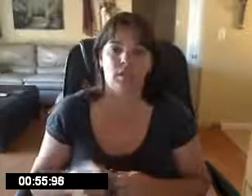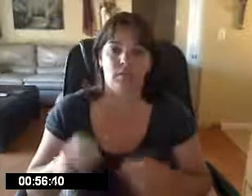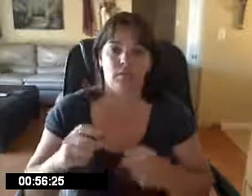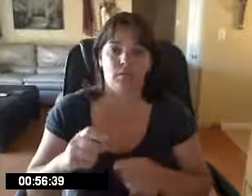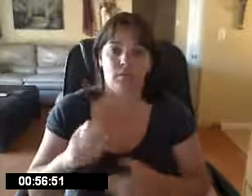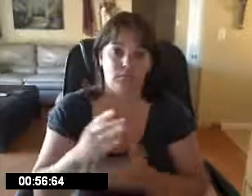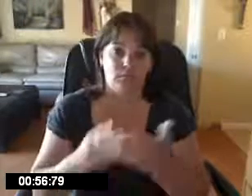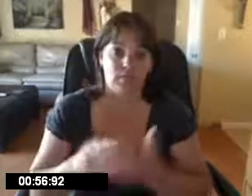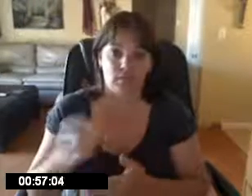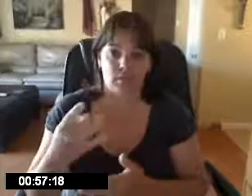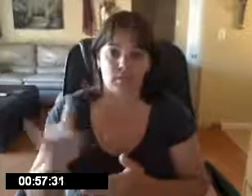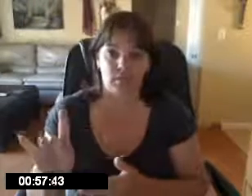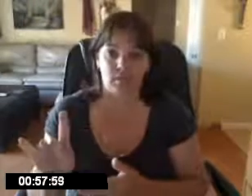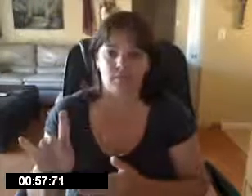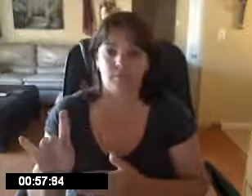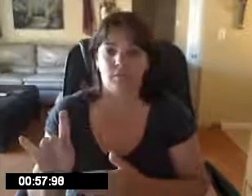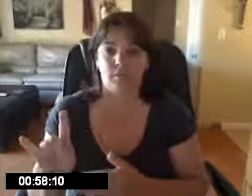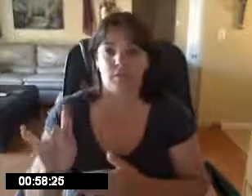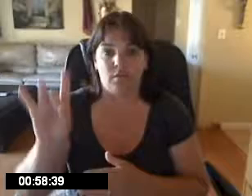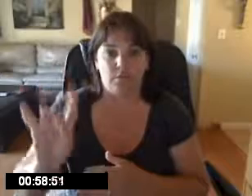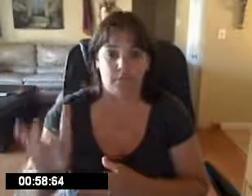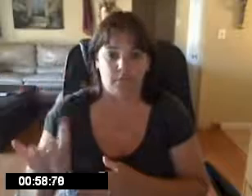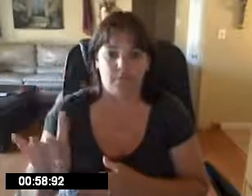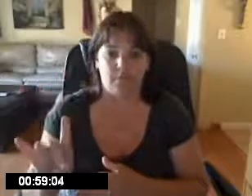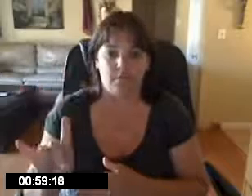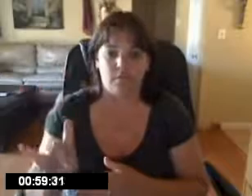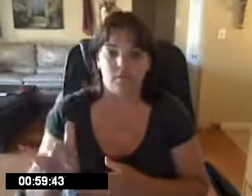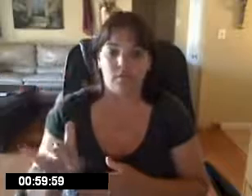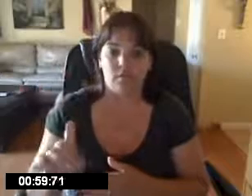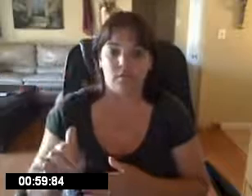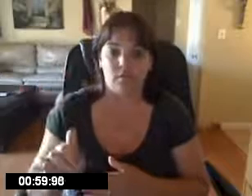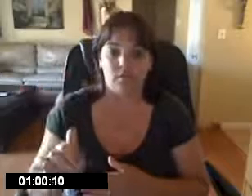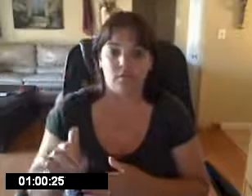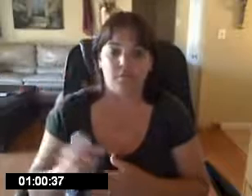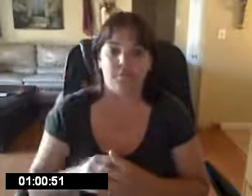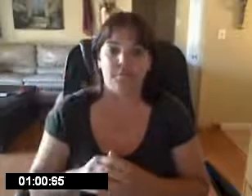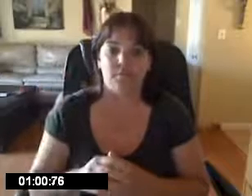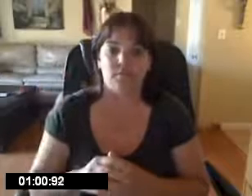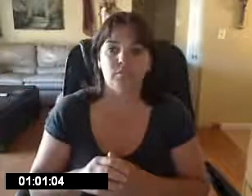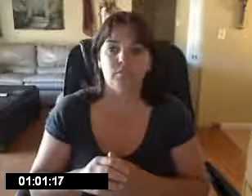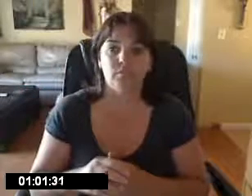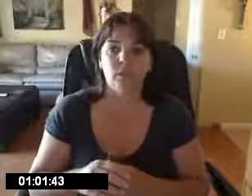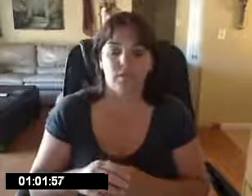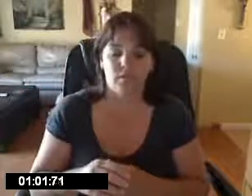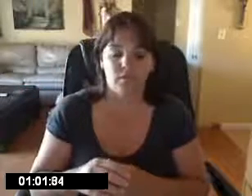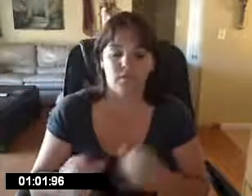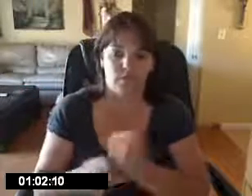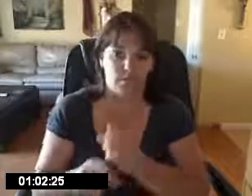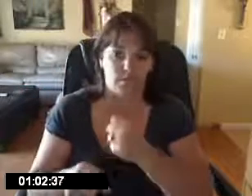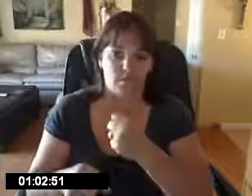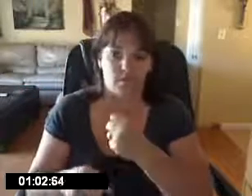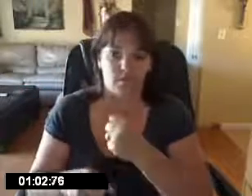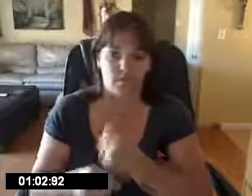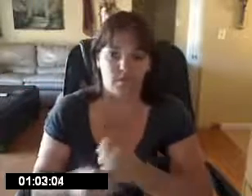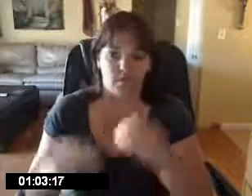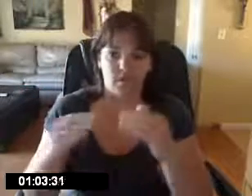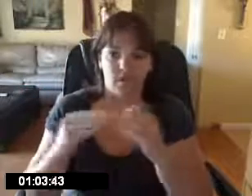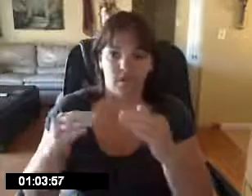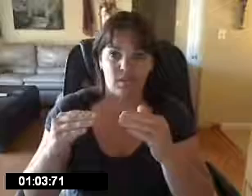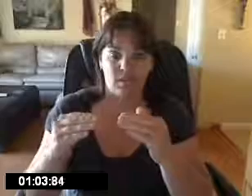construct an equivalent discourse in the target language while monitoring message comprehension and feedback to modify